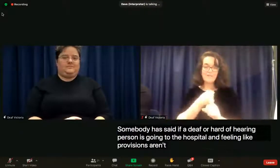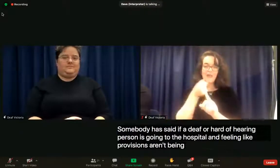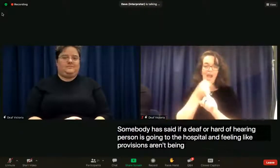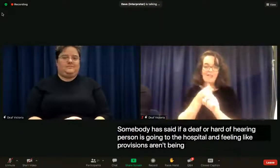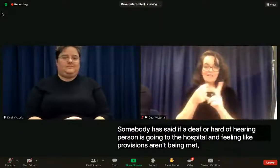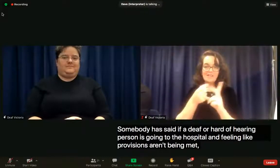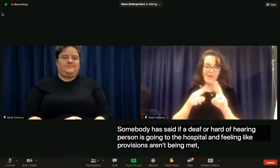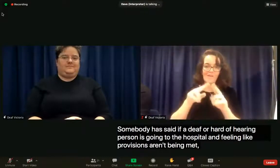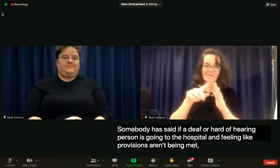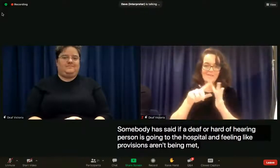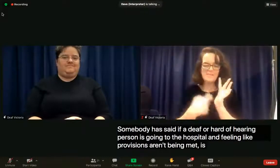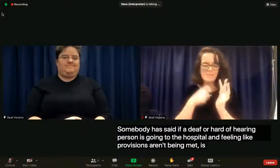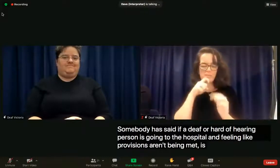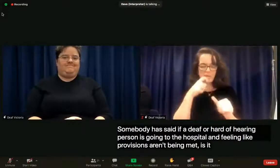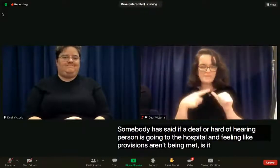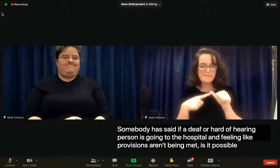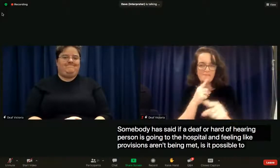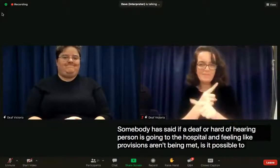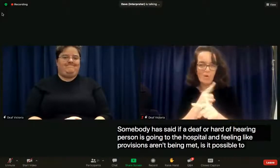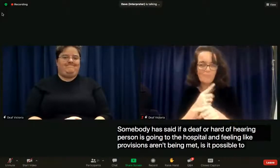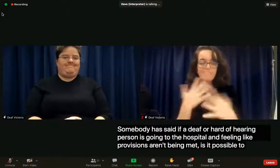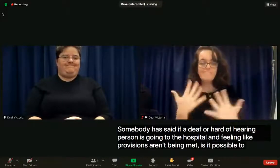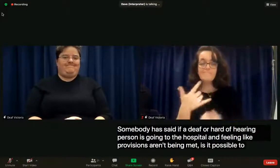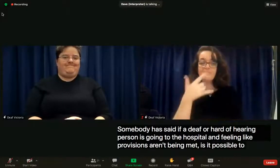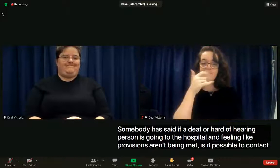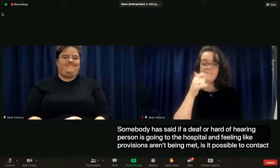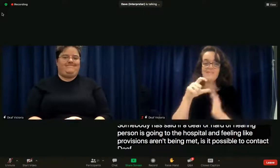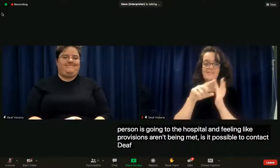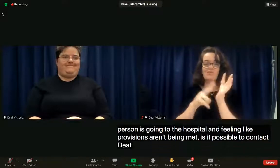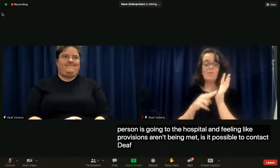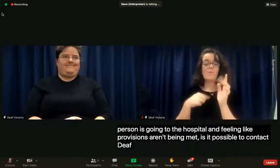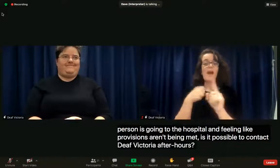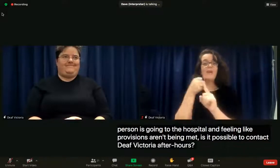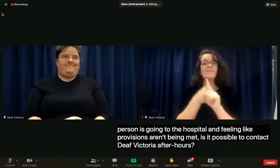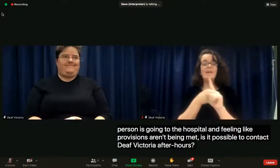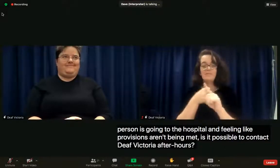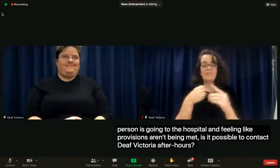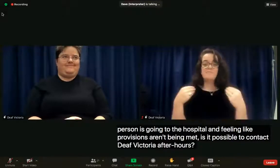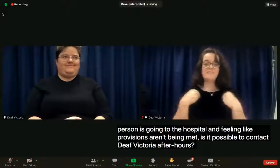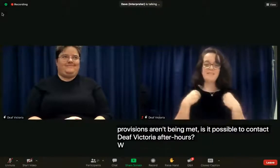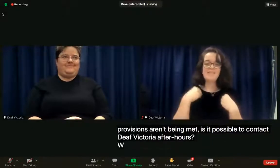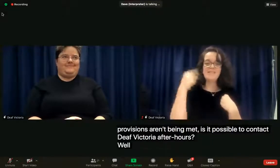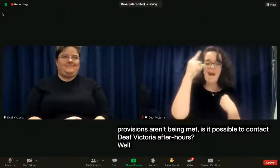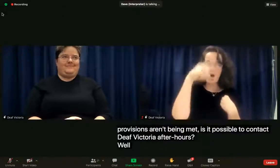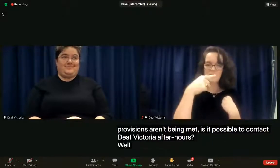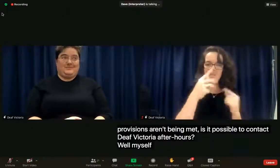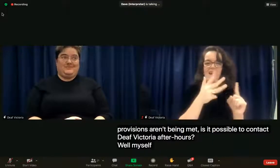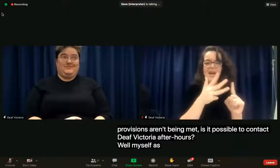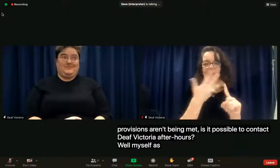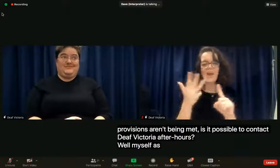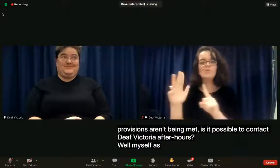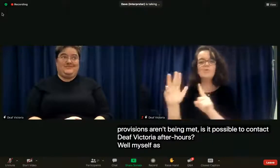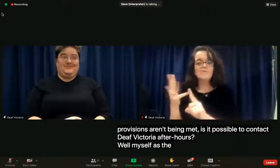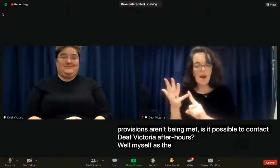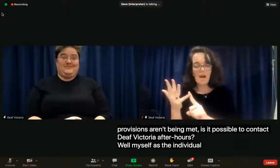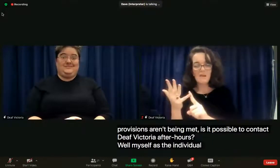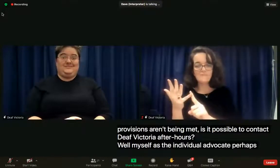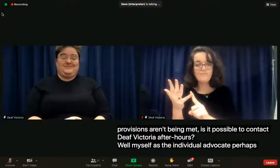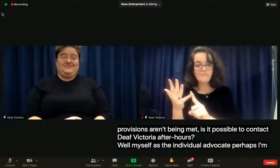hours? Well, myself as the individual advocate, perhaps I'm best placed to answer that. Unfortunately, Deaf Victoria does function